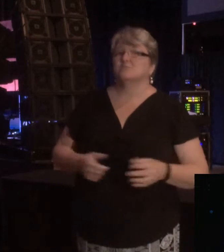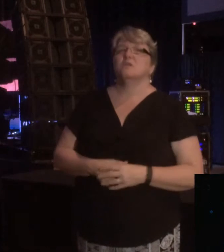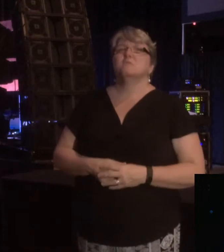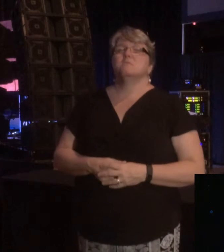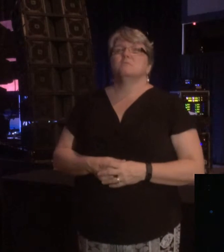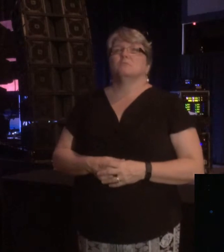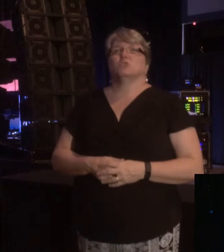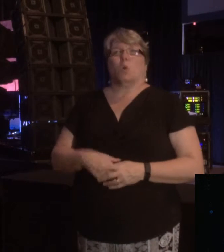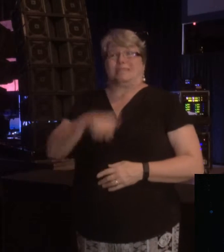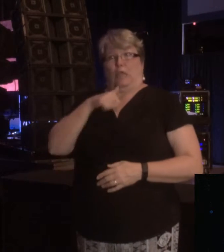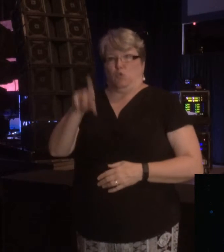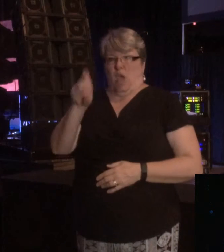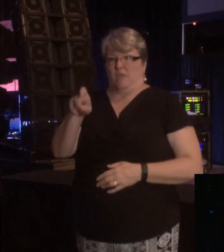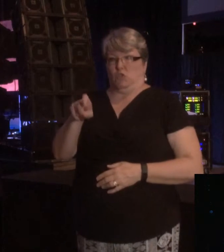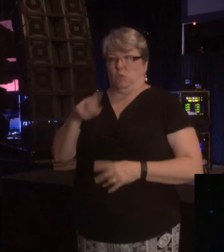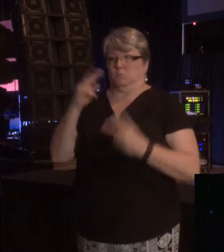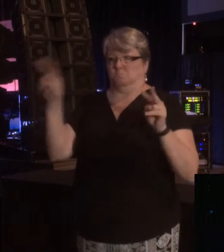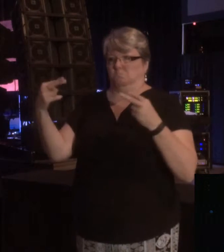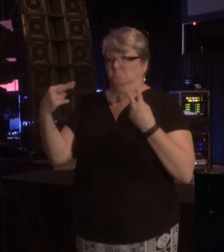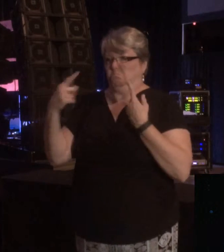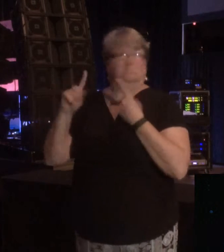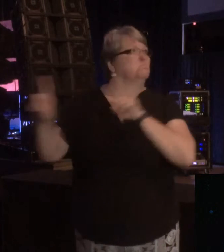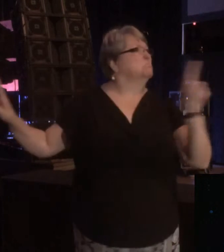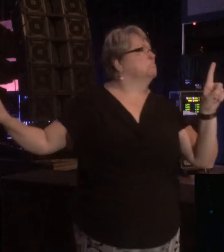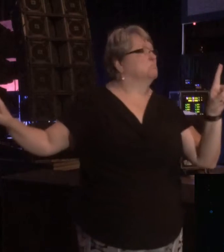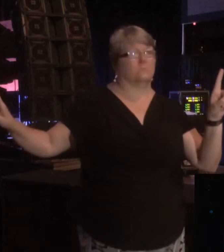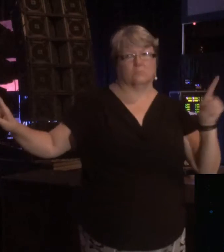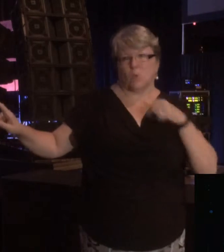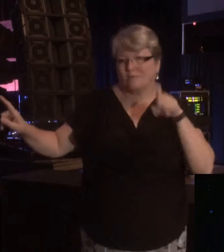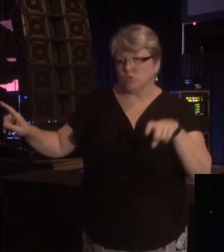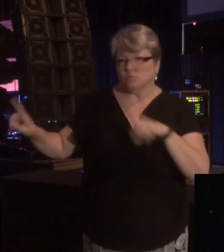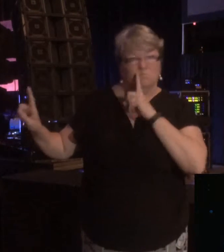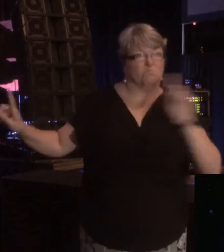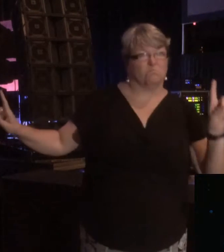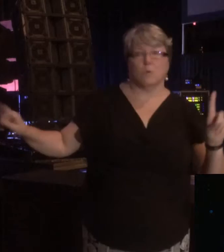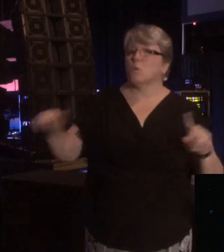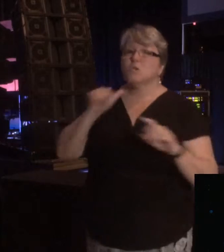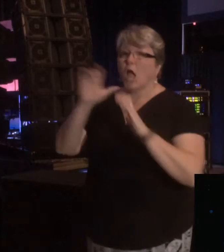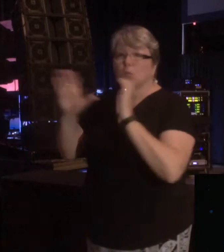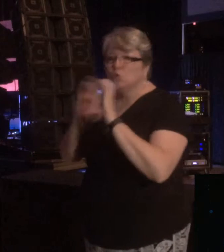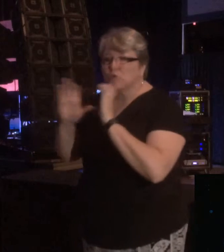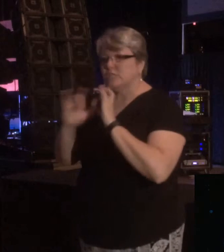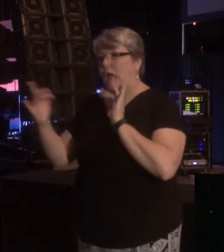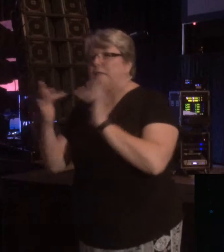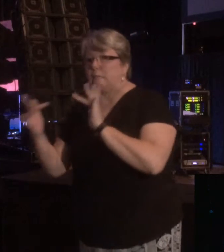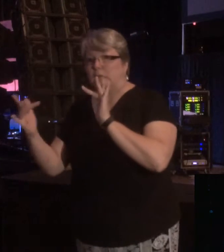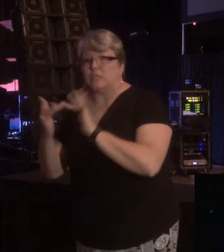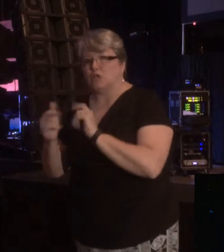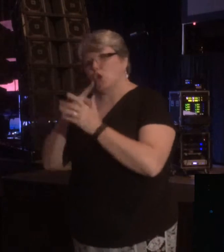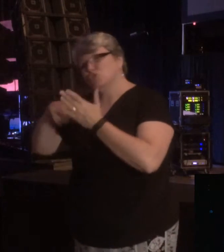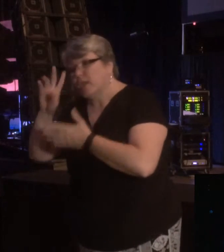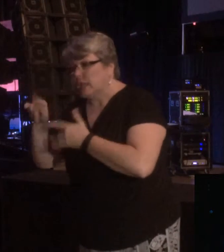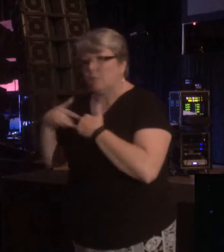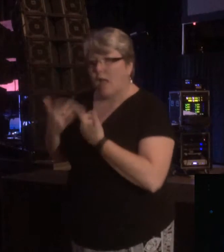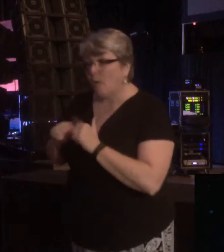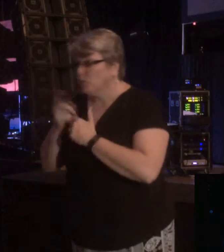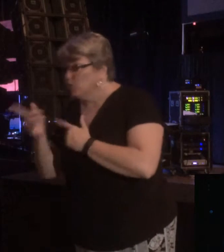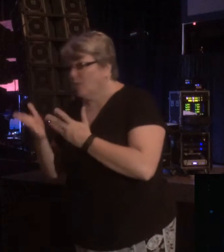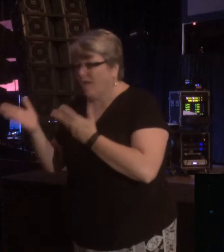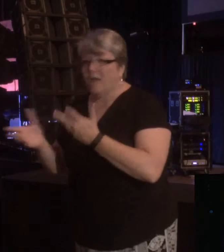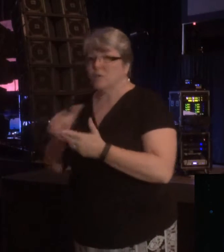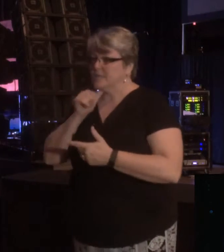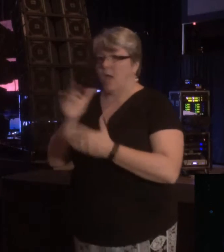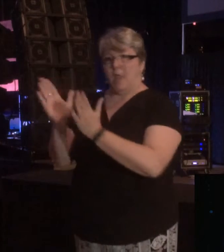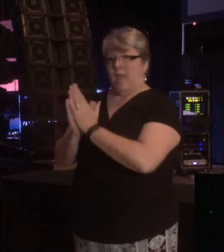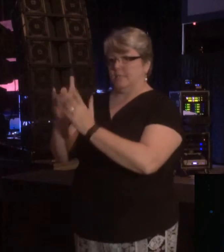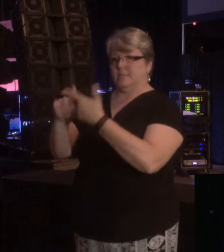And I think for me, and it sounded like for you too, Jeff, that moving closer and thinking about the responsibility of loving